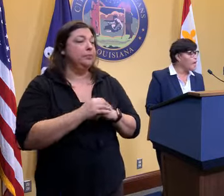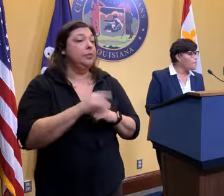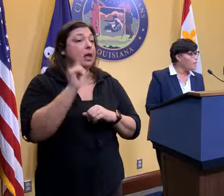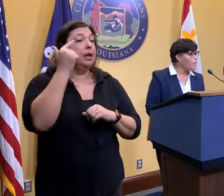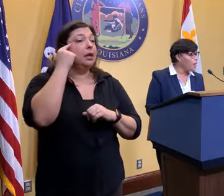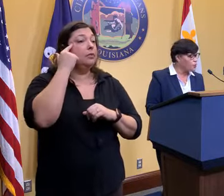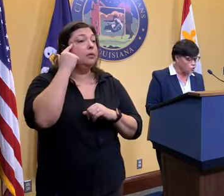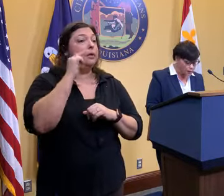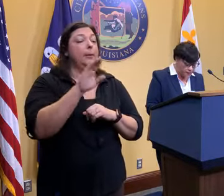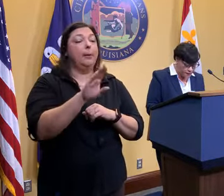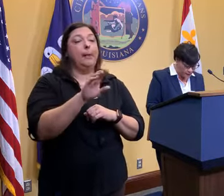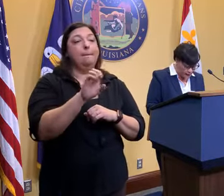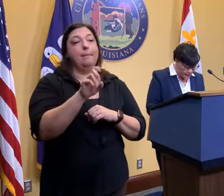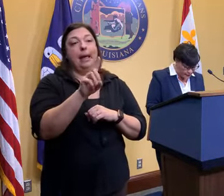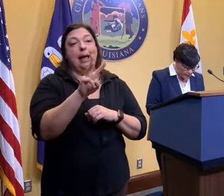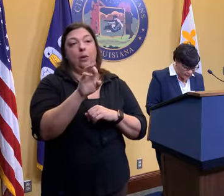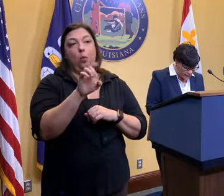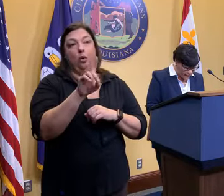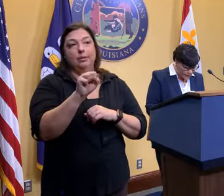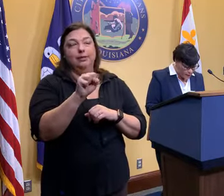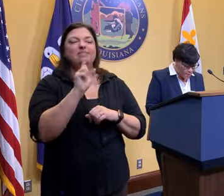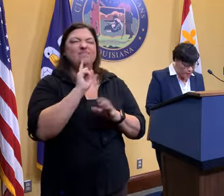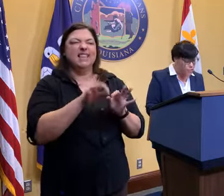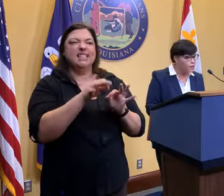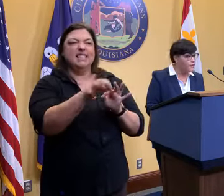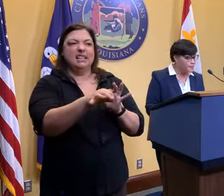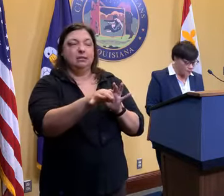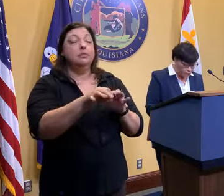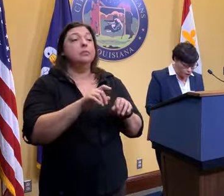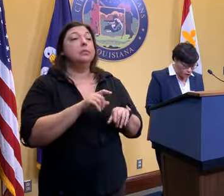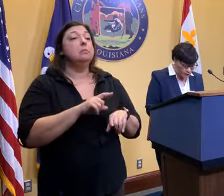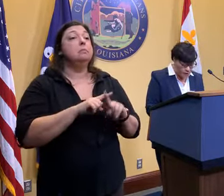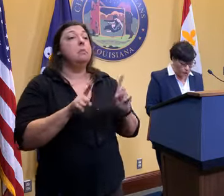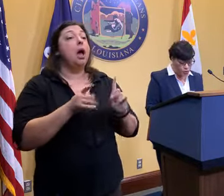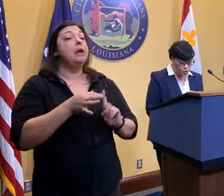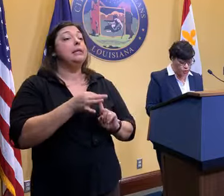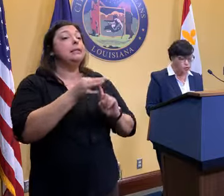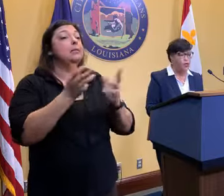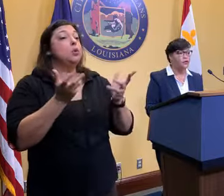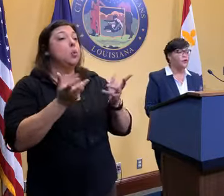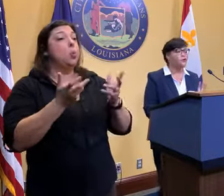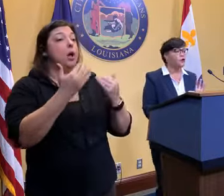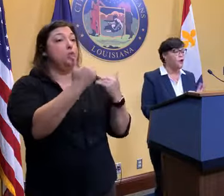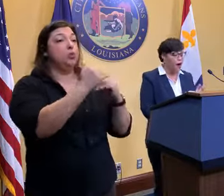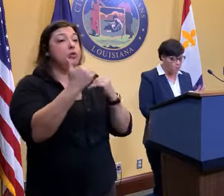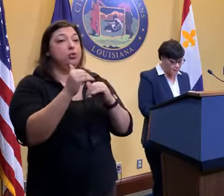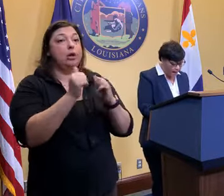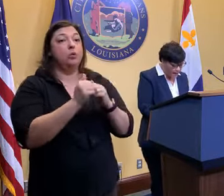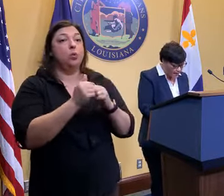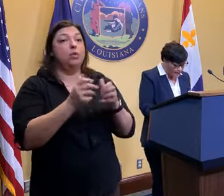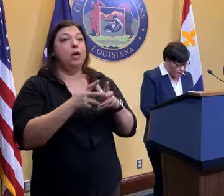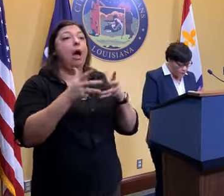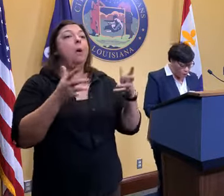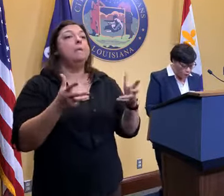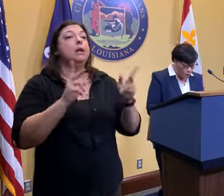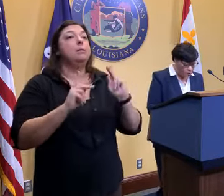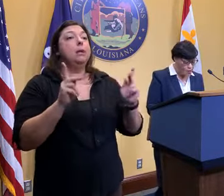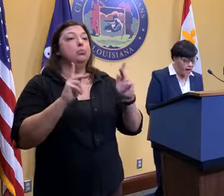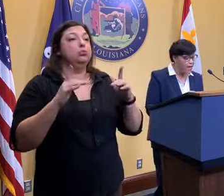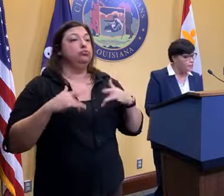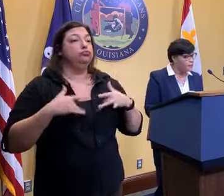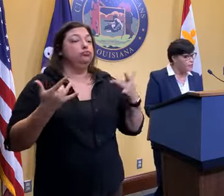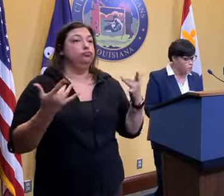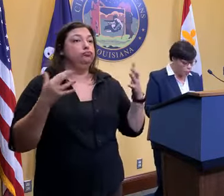Governor John Bell Edwards recently extended. The major exception is in our restrictions on the crowd size for